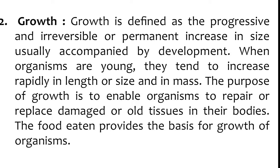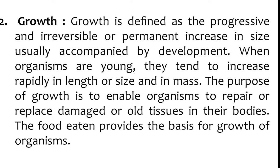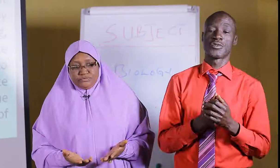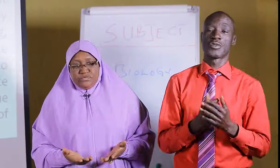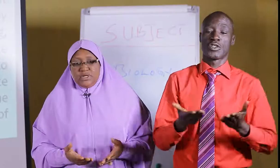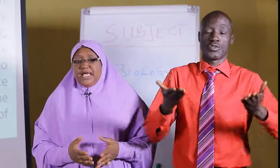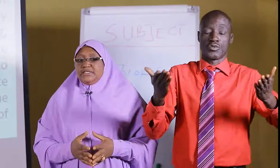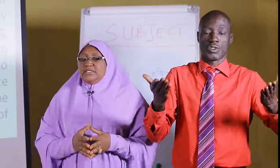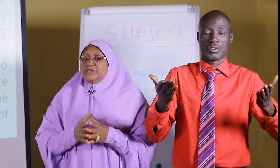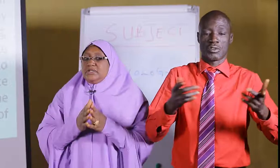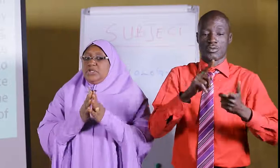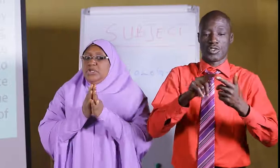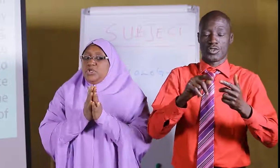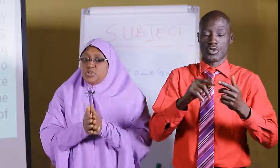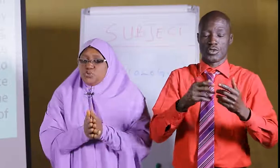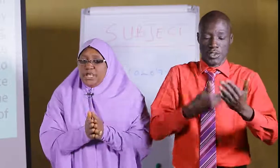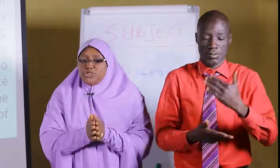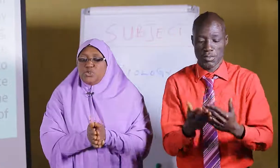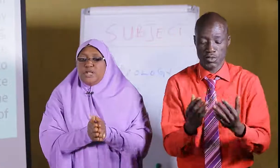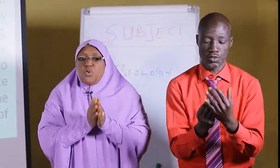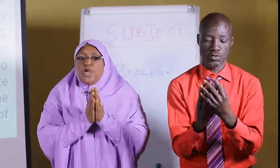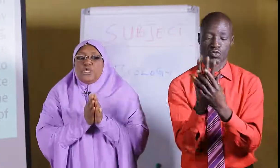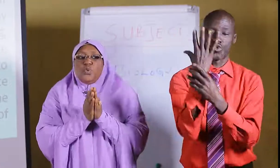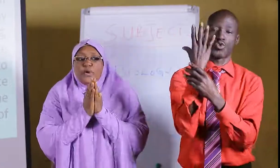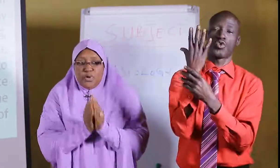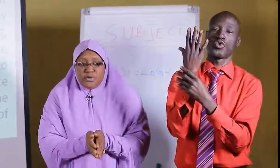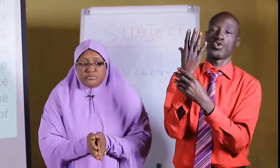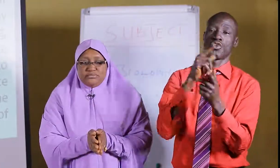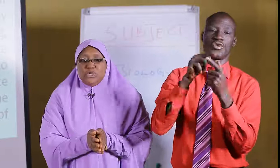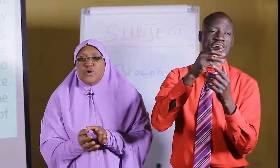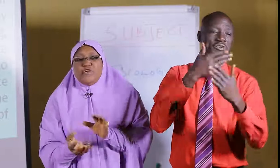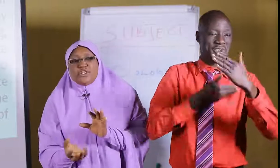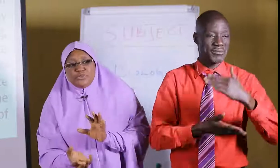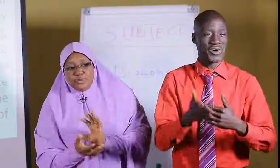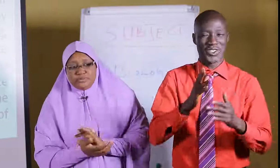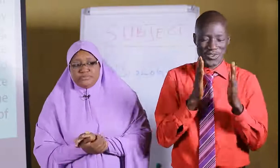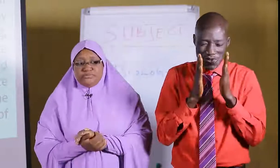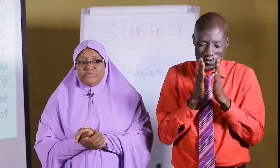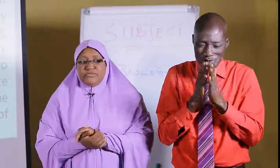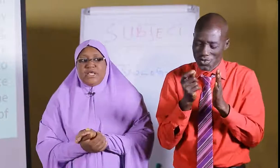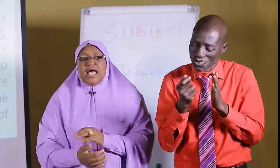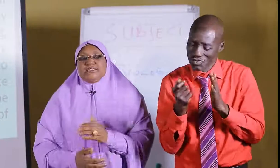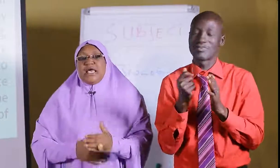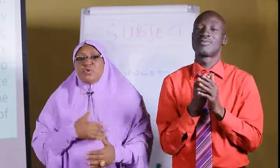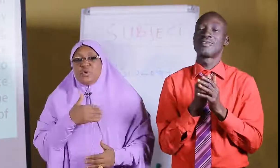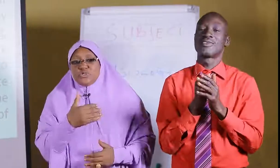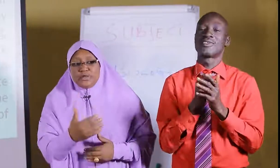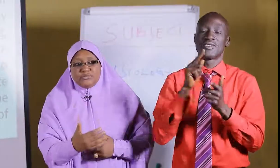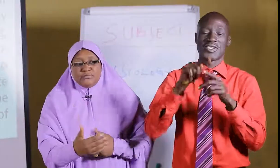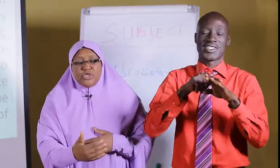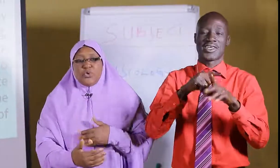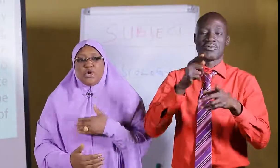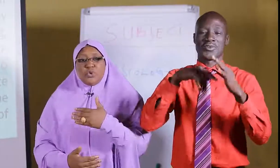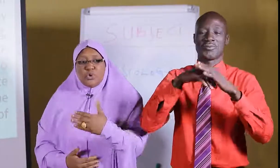weight. That is, you students, you know that when you were born, you were very small. Then as time goes